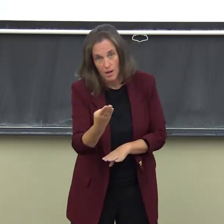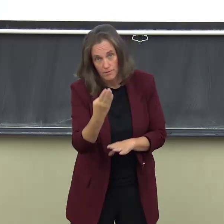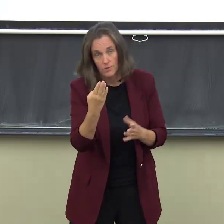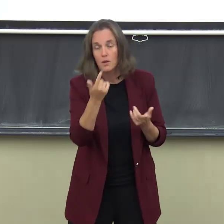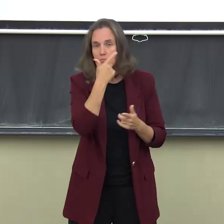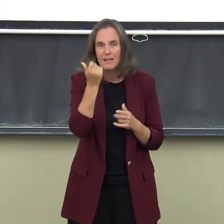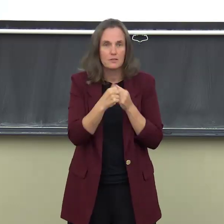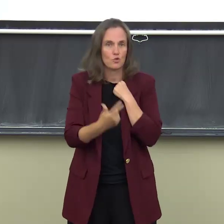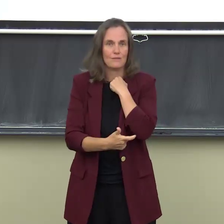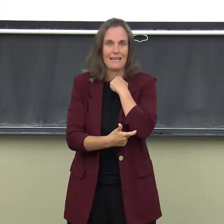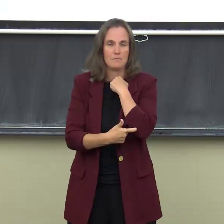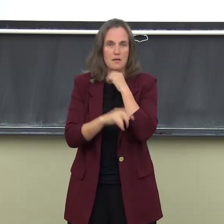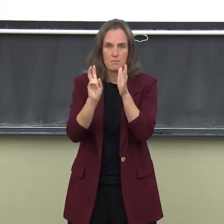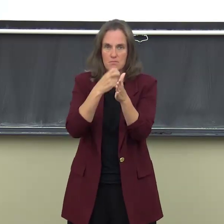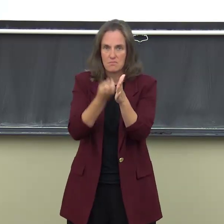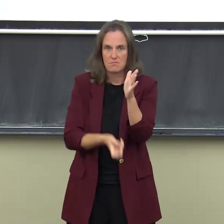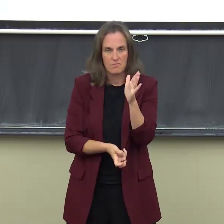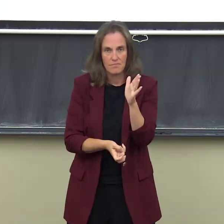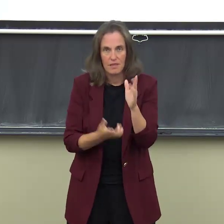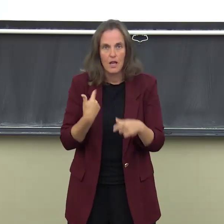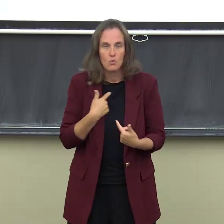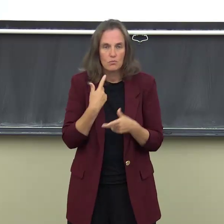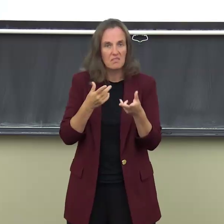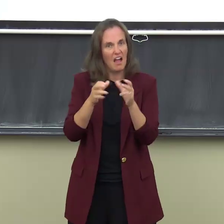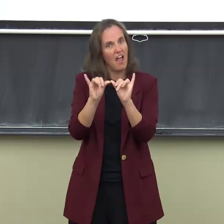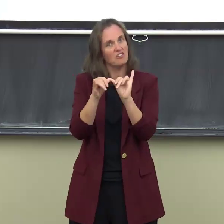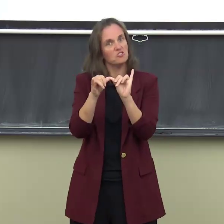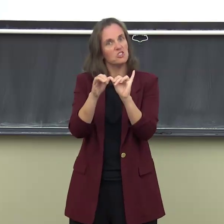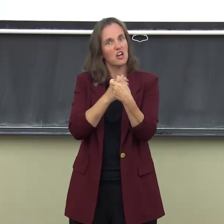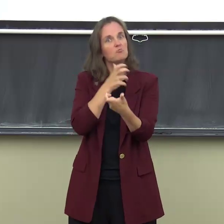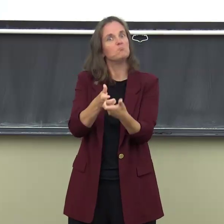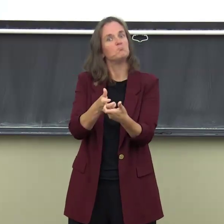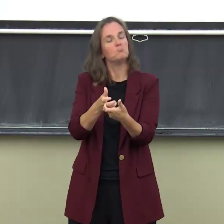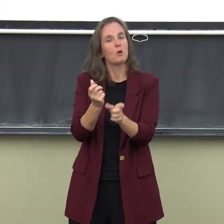it's so tempting to fall into the idea that we can engineer